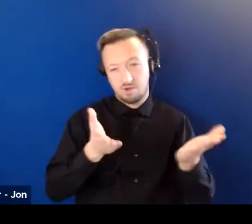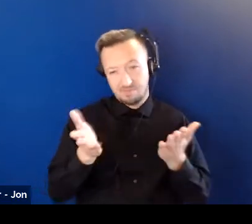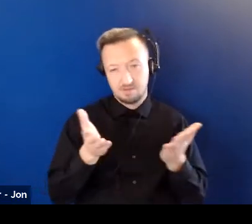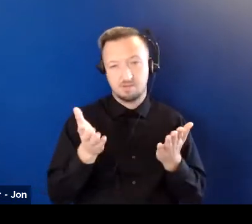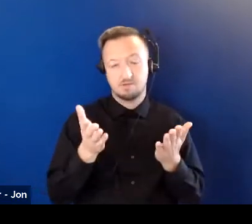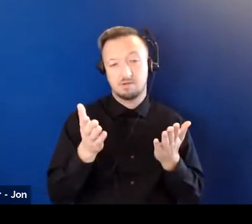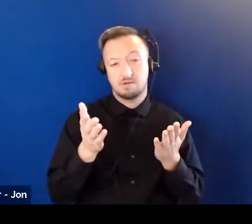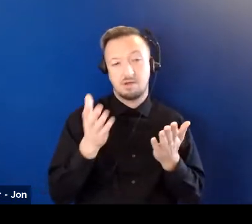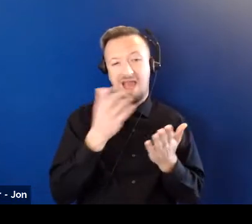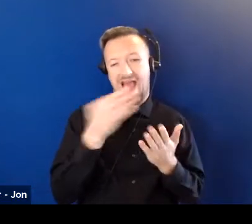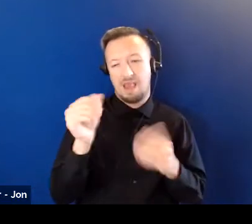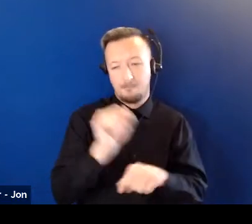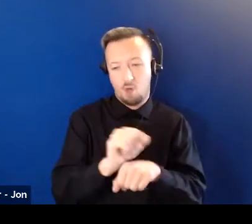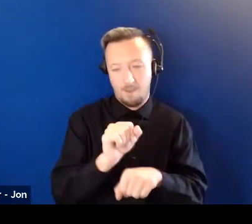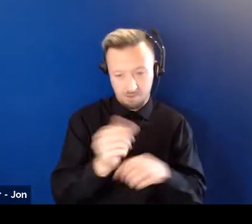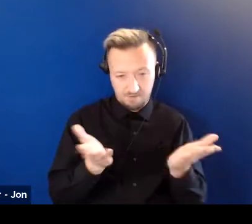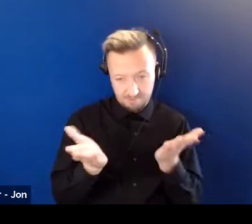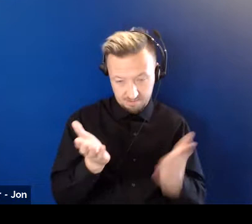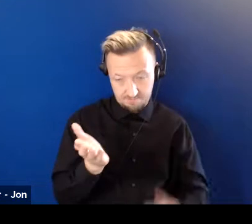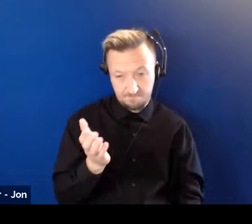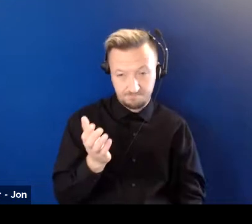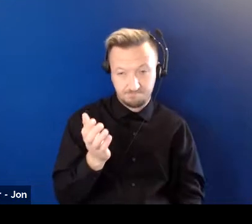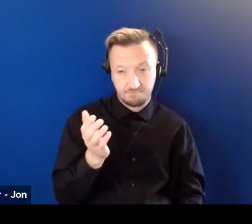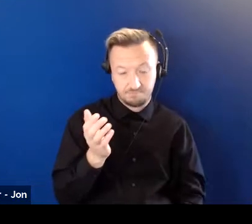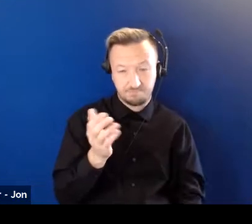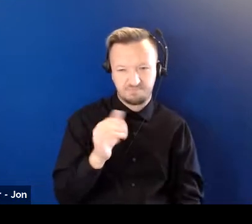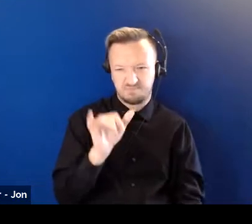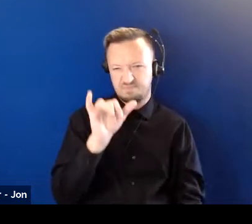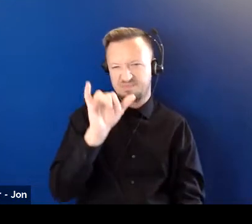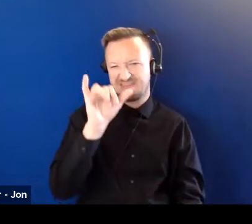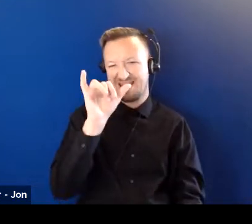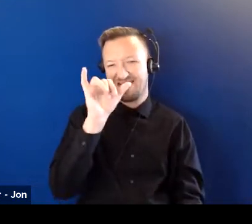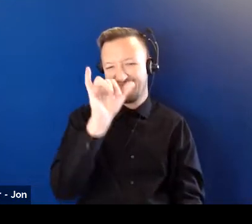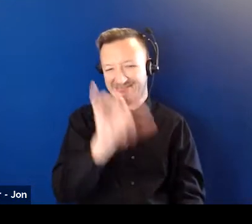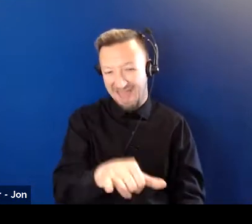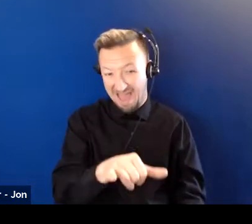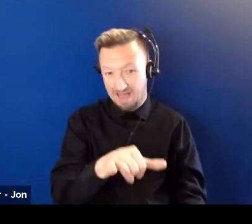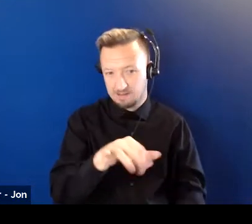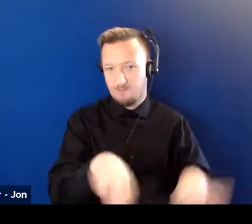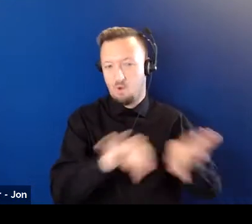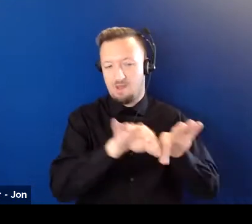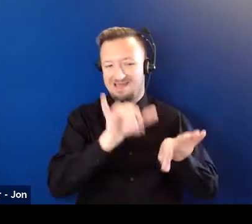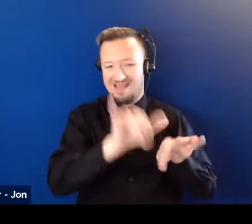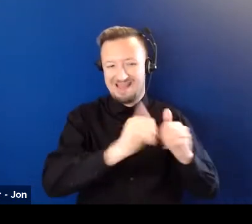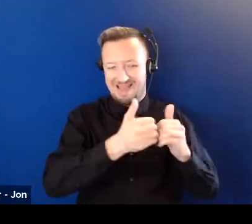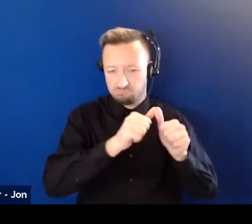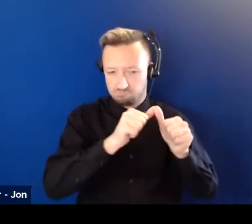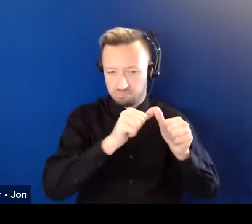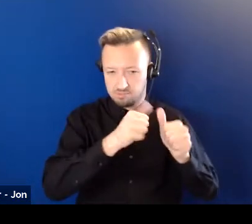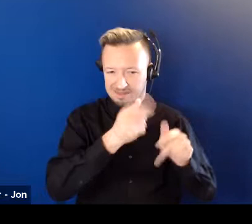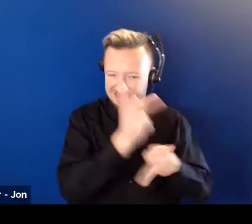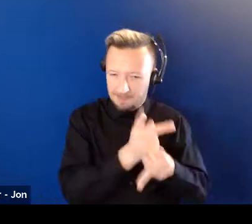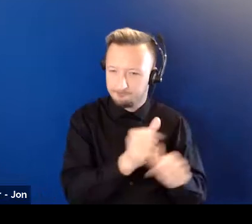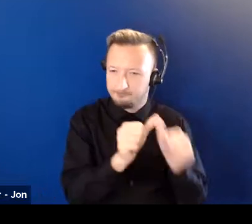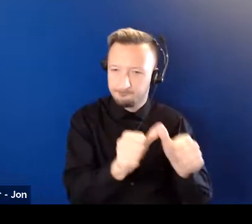and employment services. And really, that's the sustainability of the effort.